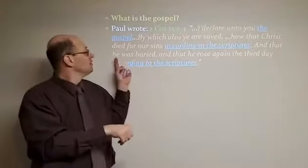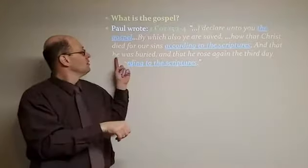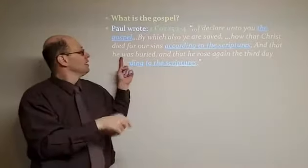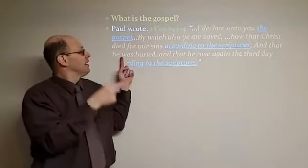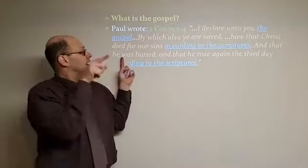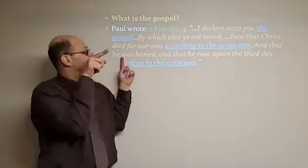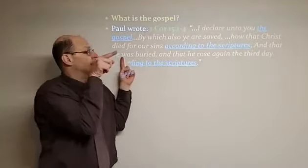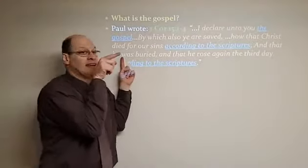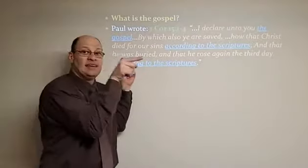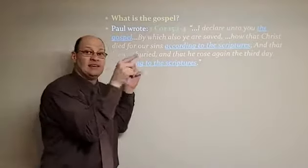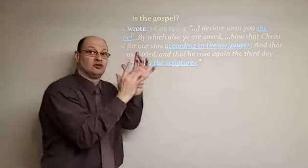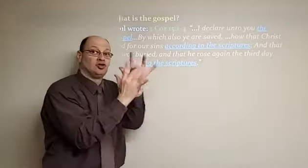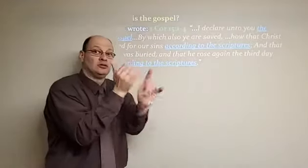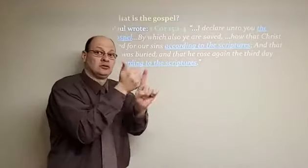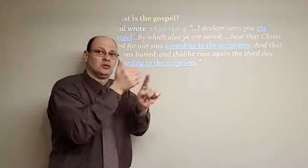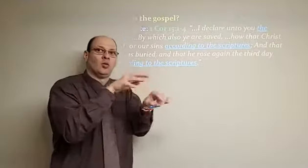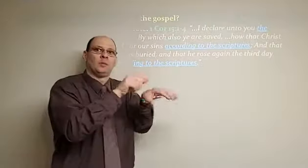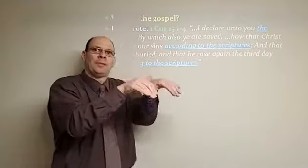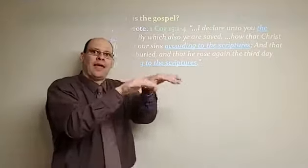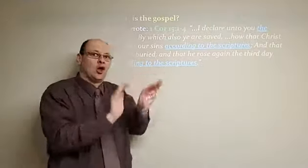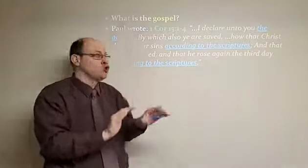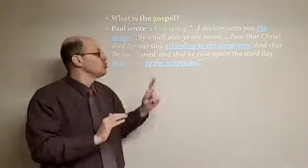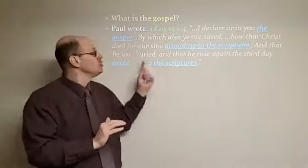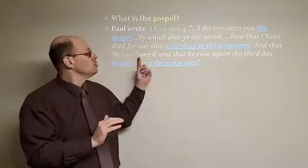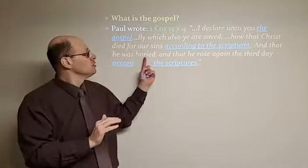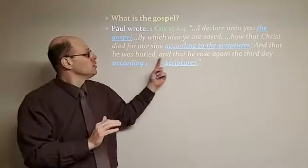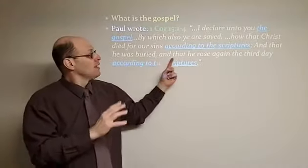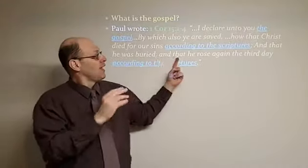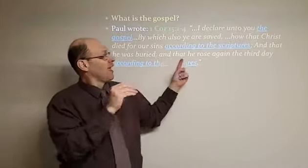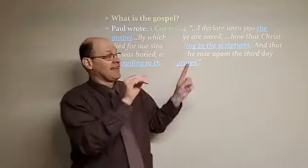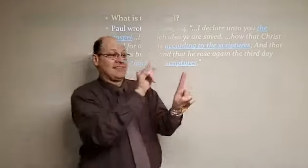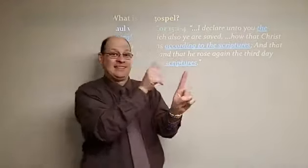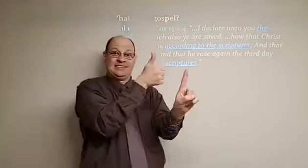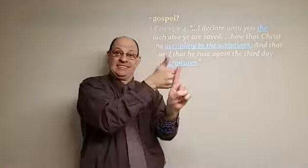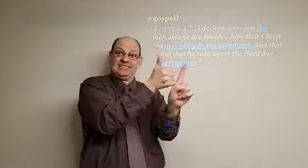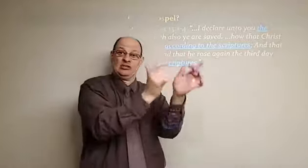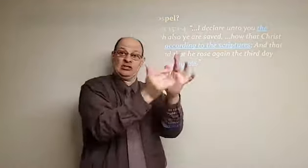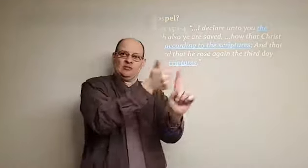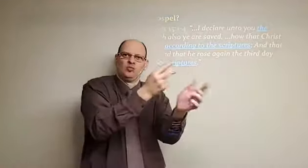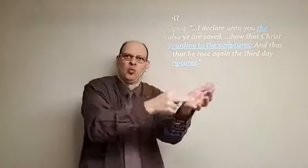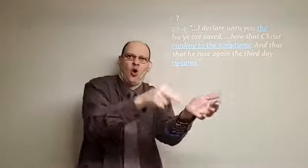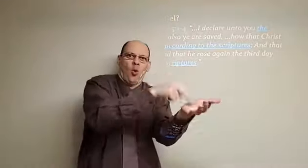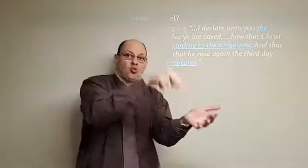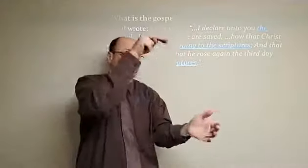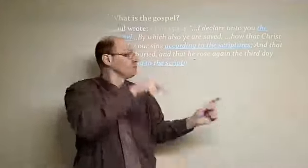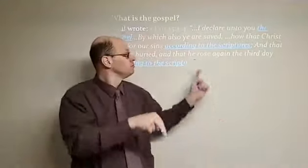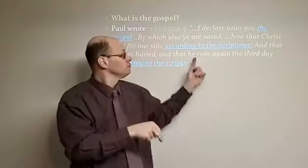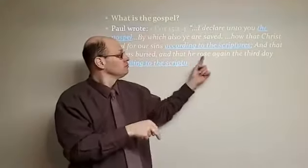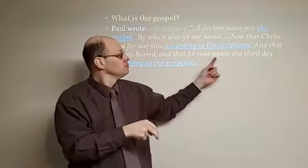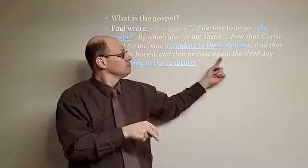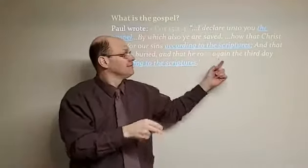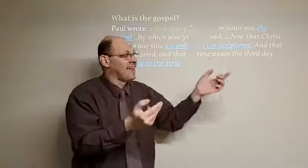and that he was buried and that he rose again on the third day